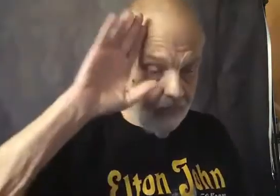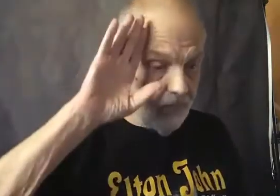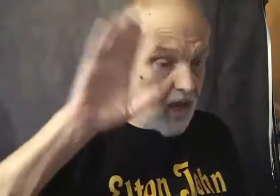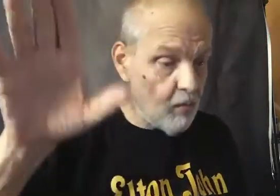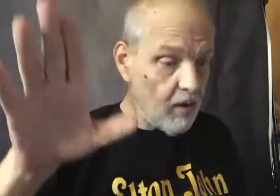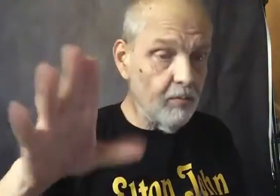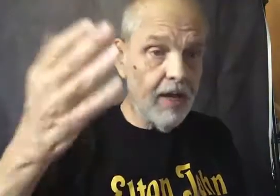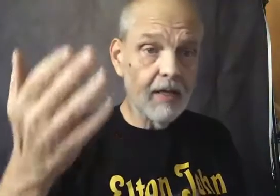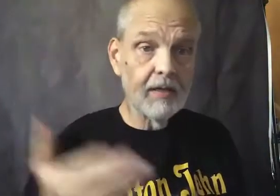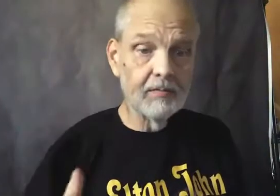Hi, welcome back.